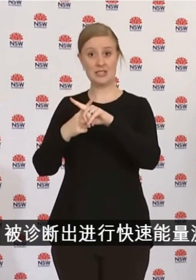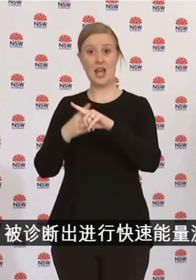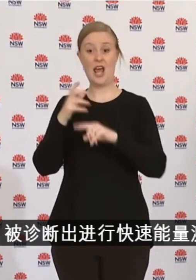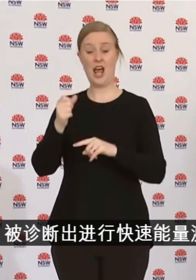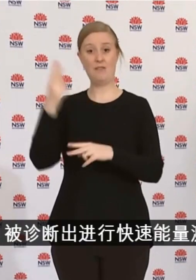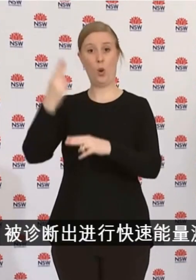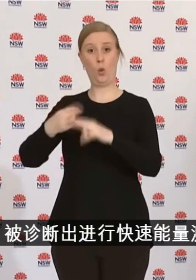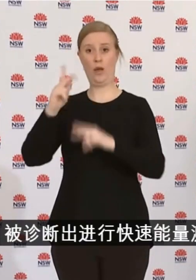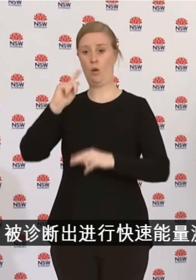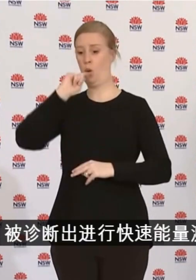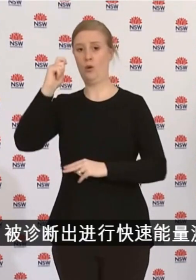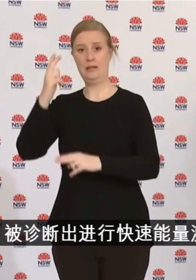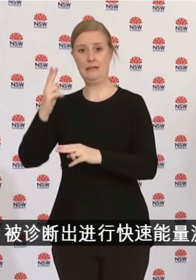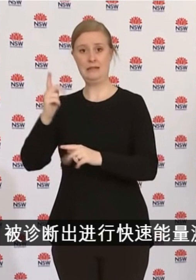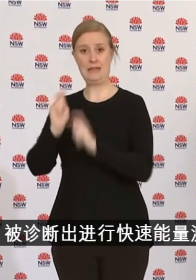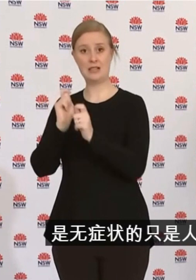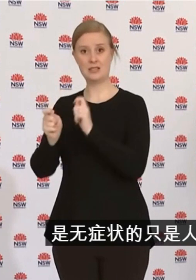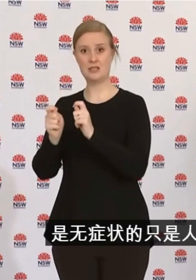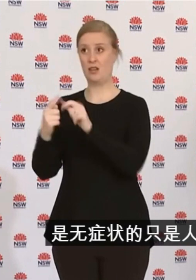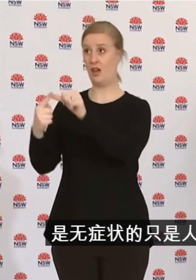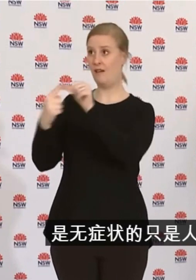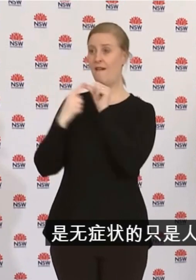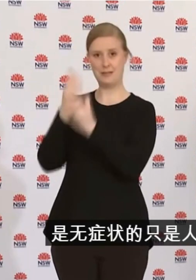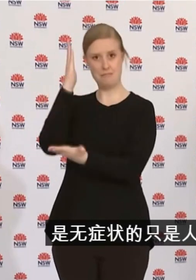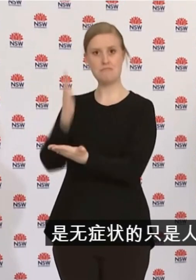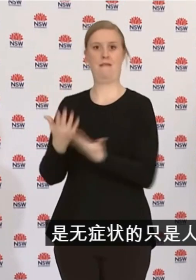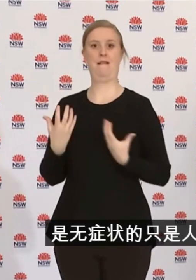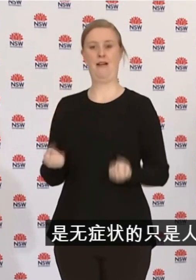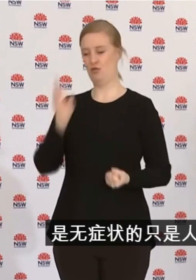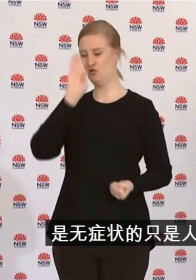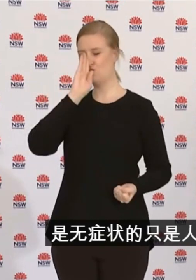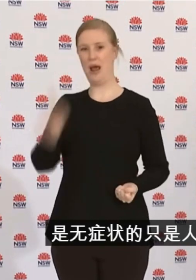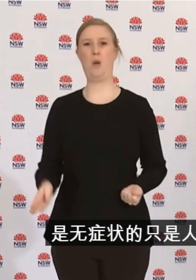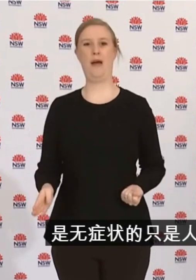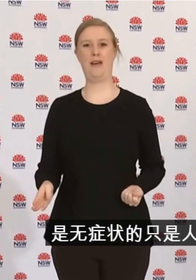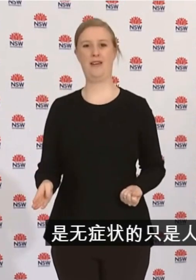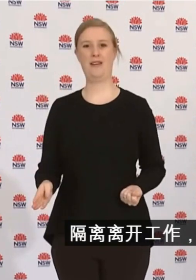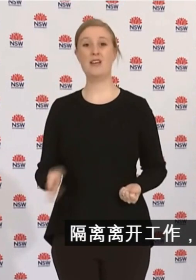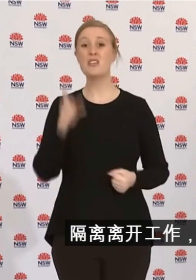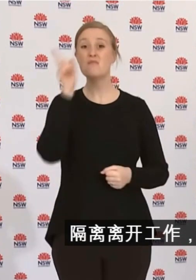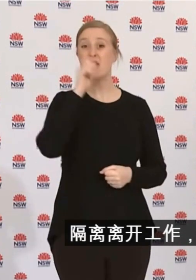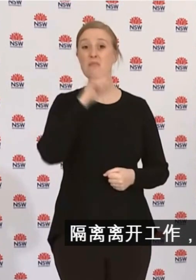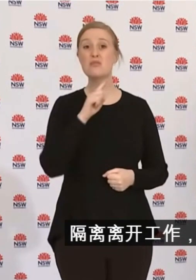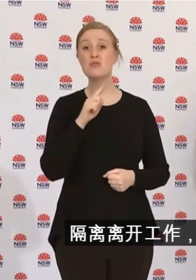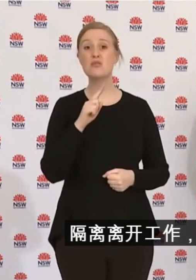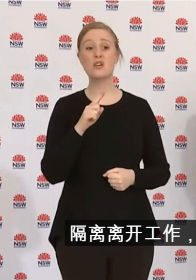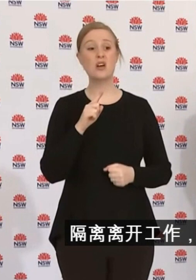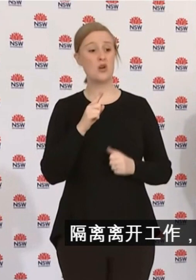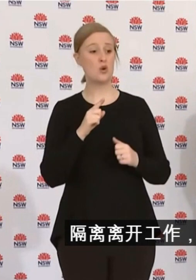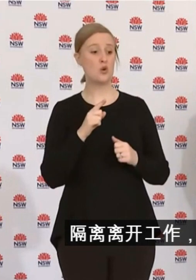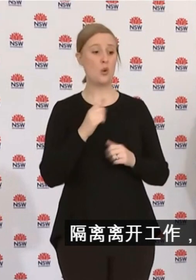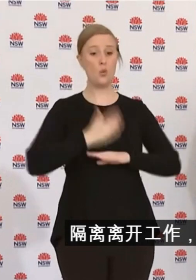successfully diagnosed with rapid antigen tests who wouldn't have got a test because they were asymptomatic. Just people every day going about their job, leaving quarantine, leaving